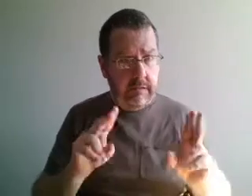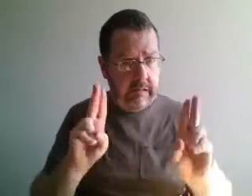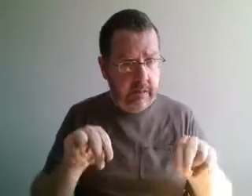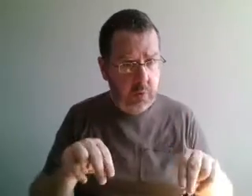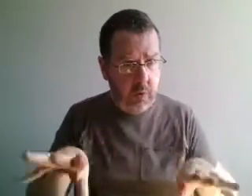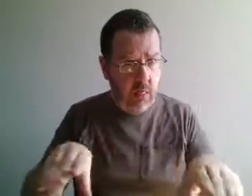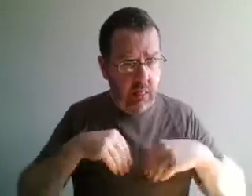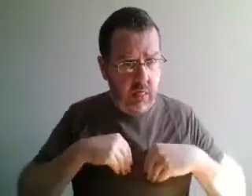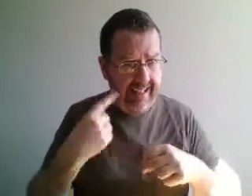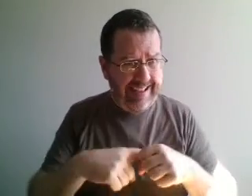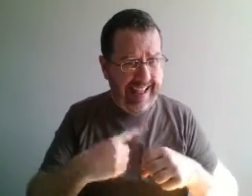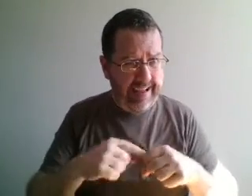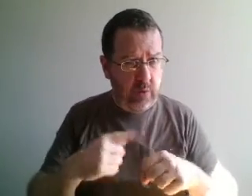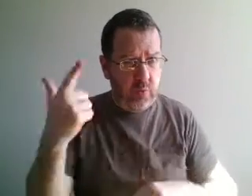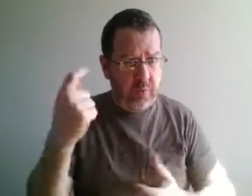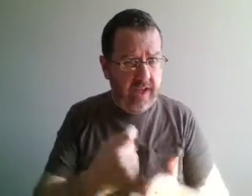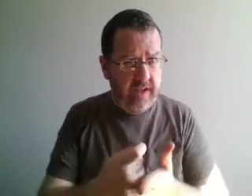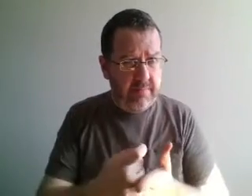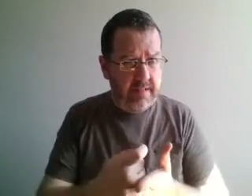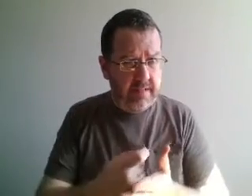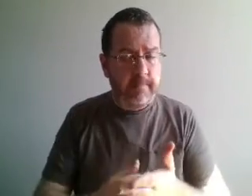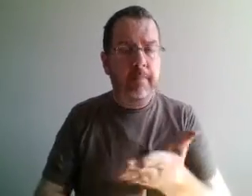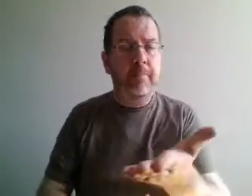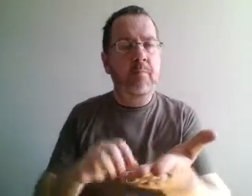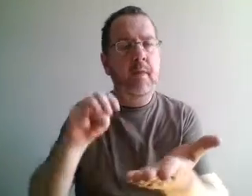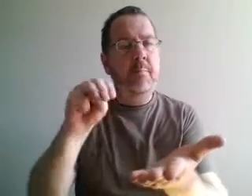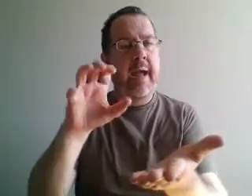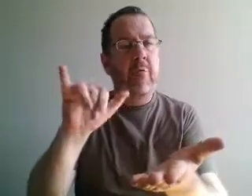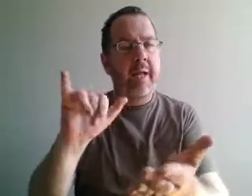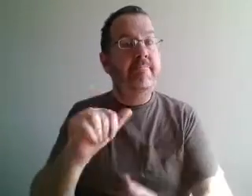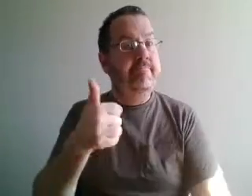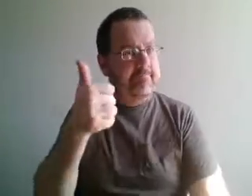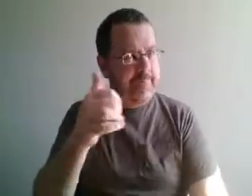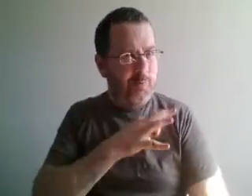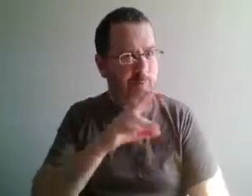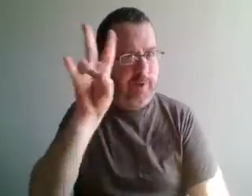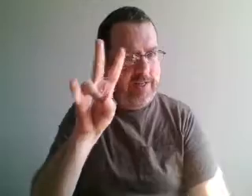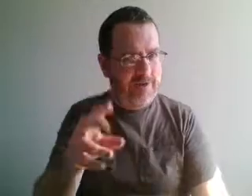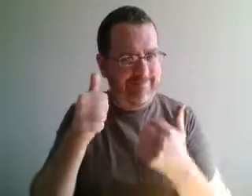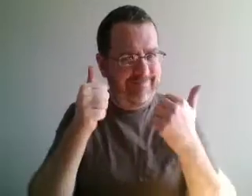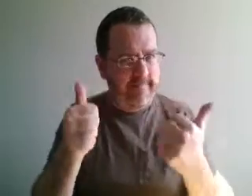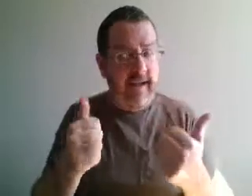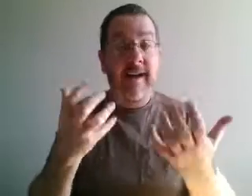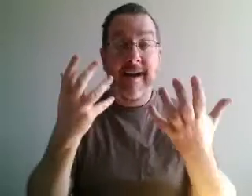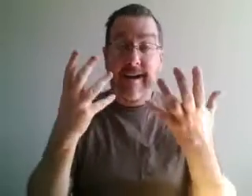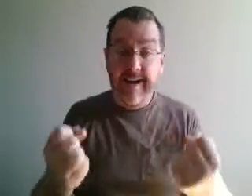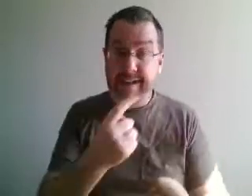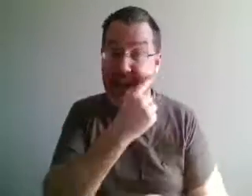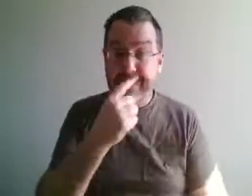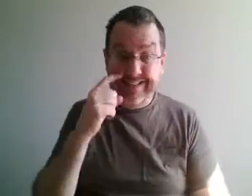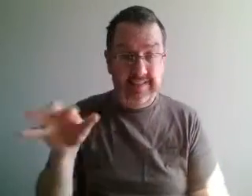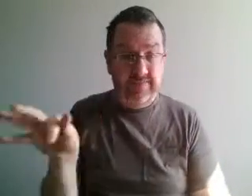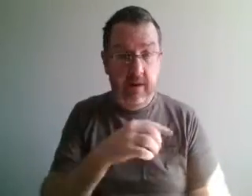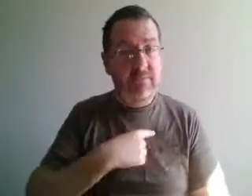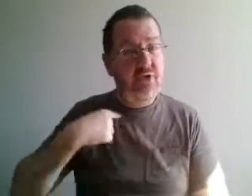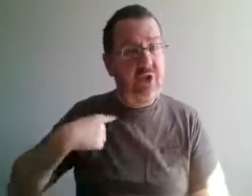once? A really good question. The evidence from China suggests that once you've